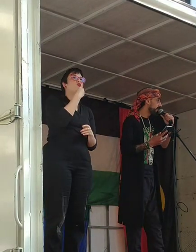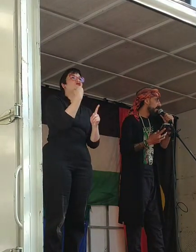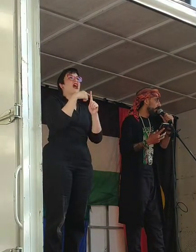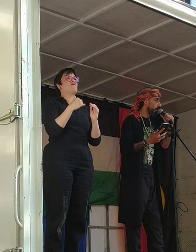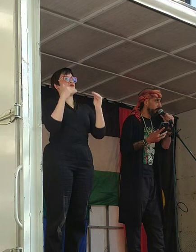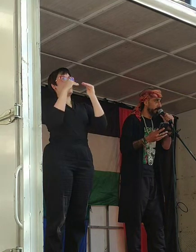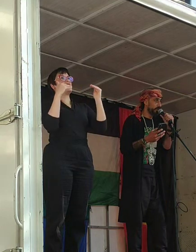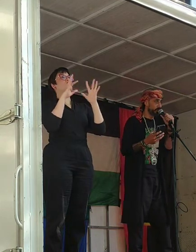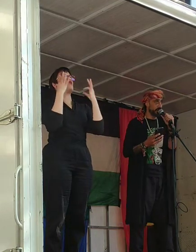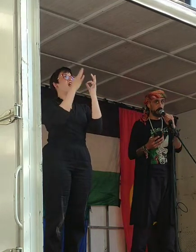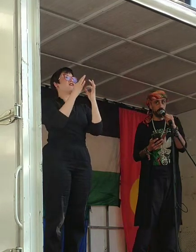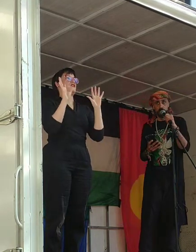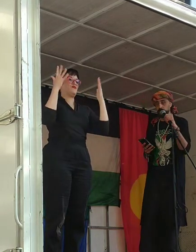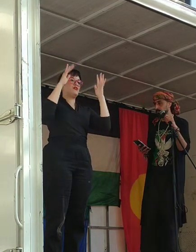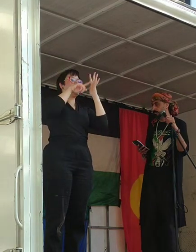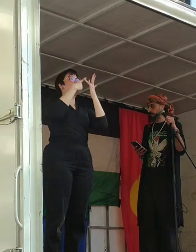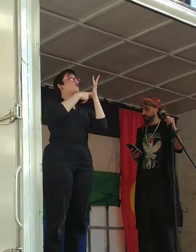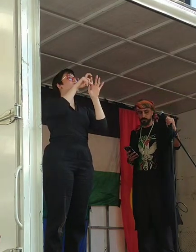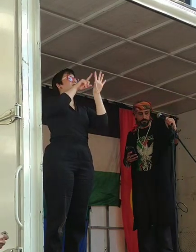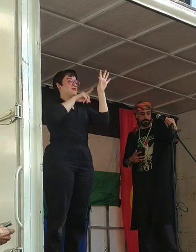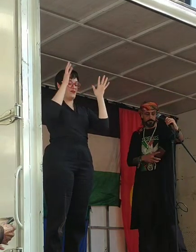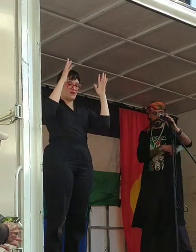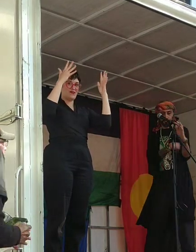organizations. Please, warm welcome to Julie. Thank you.